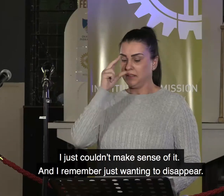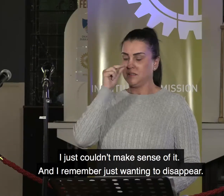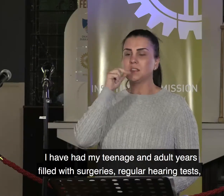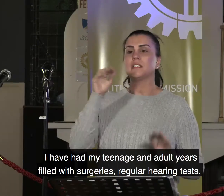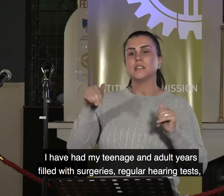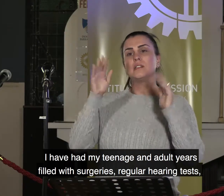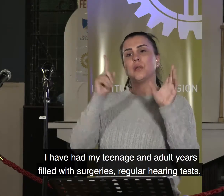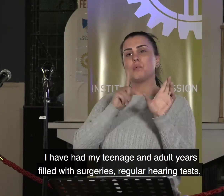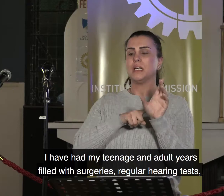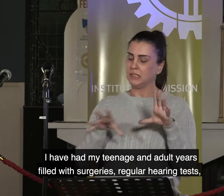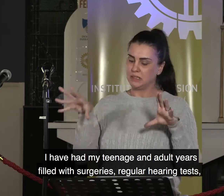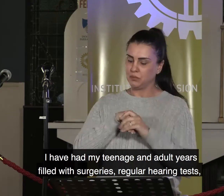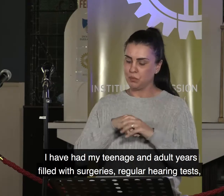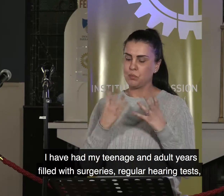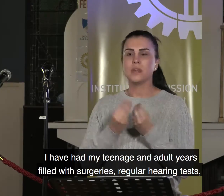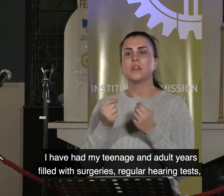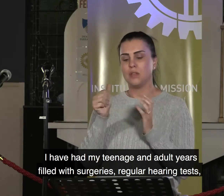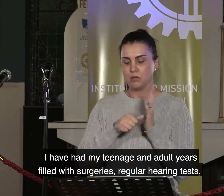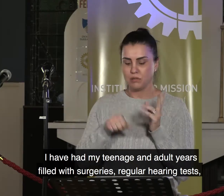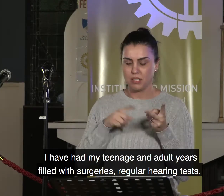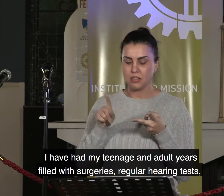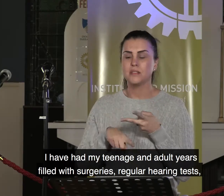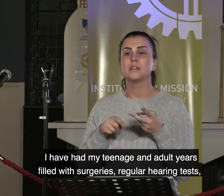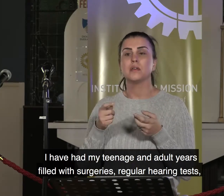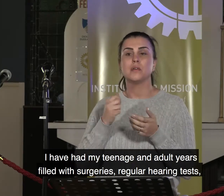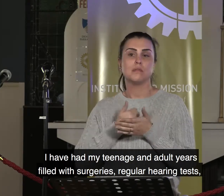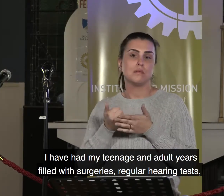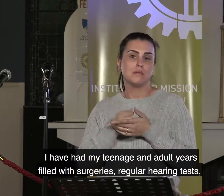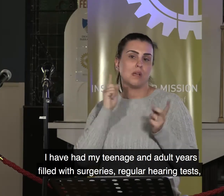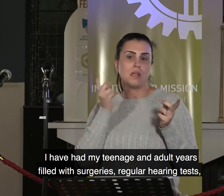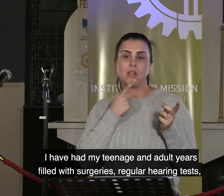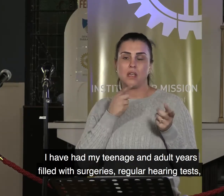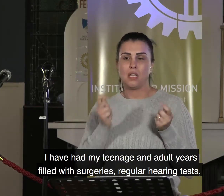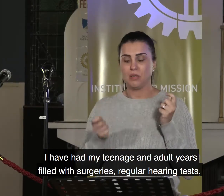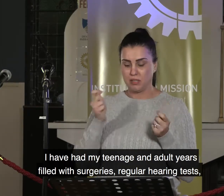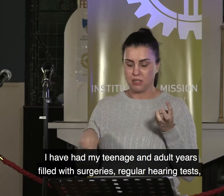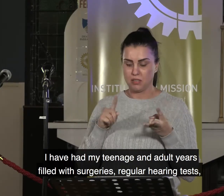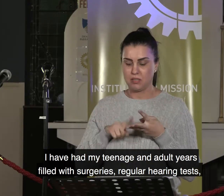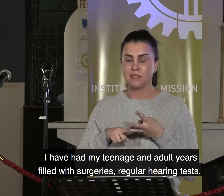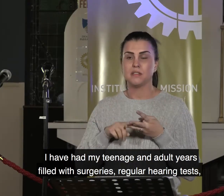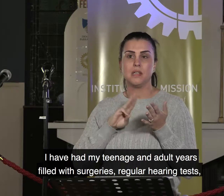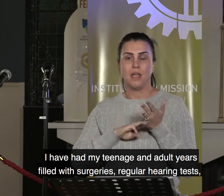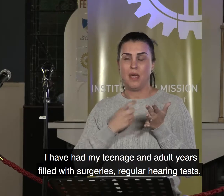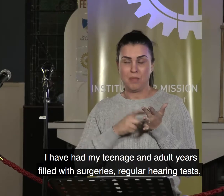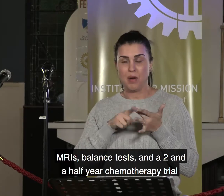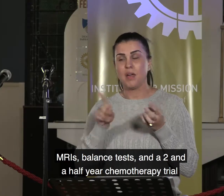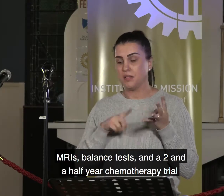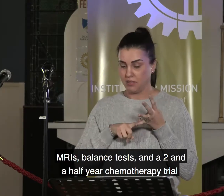I've had my teenage and adult years filled with surgeries, regular hearing tests,